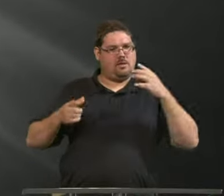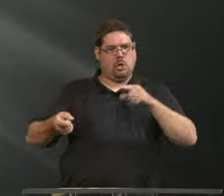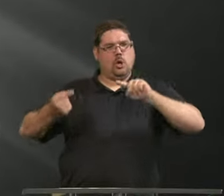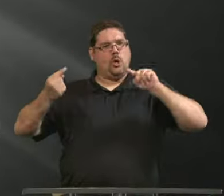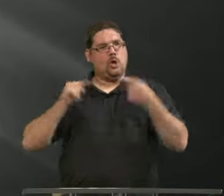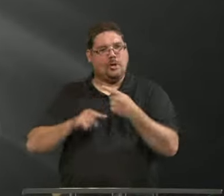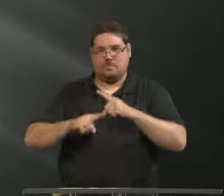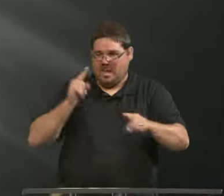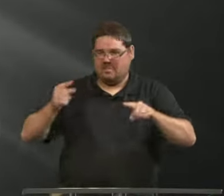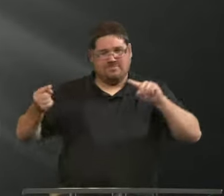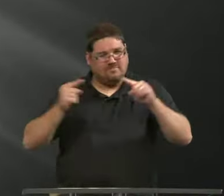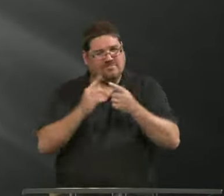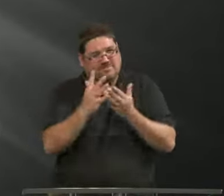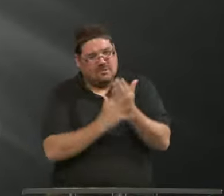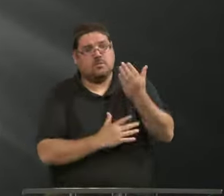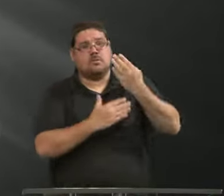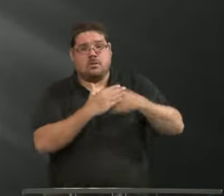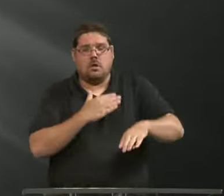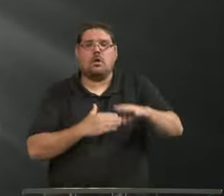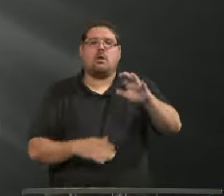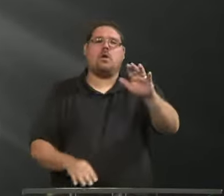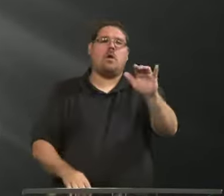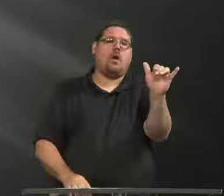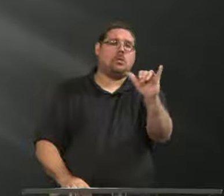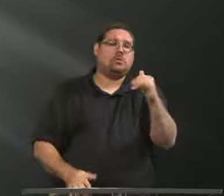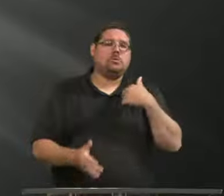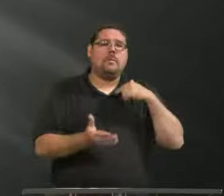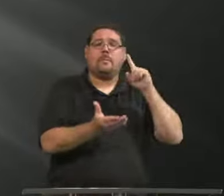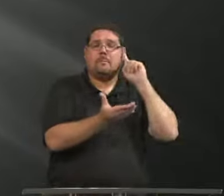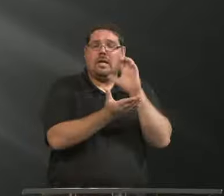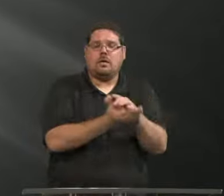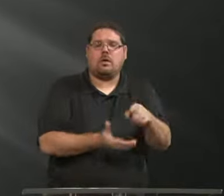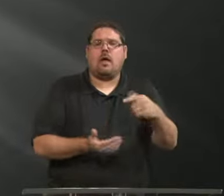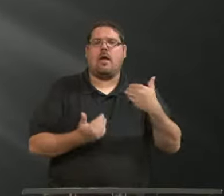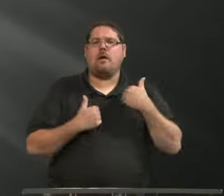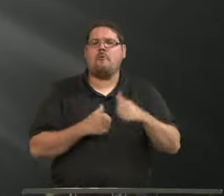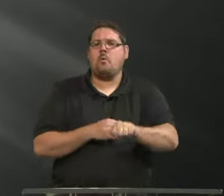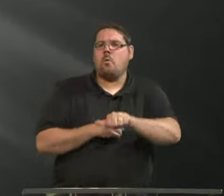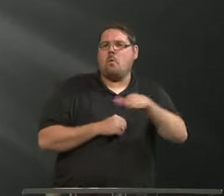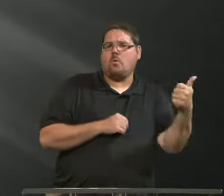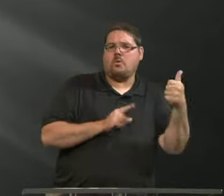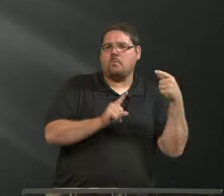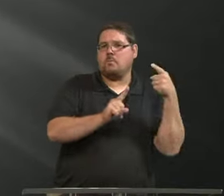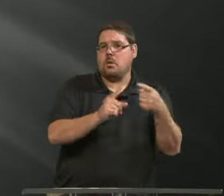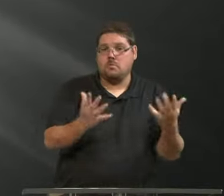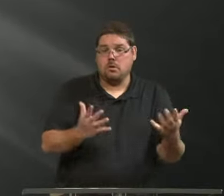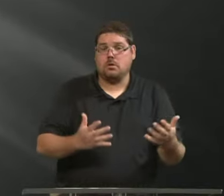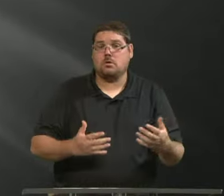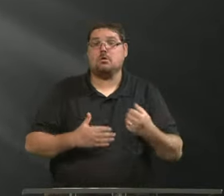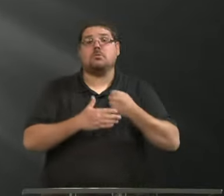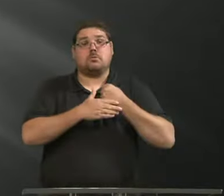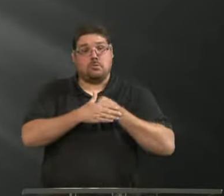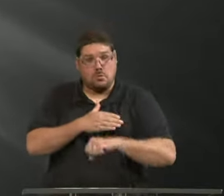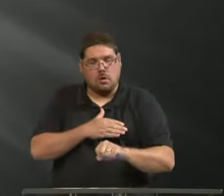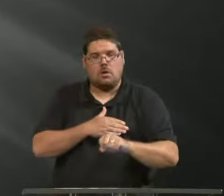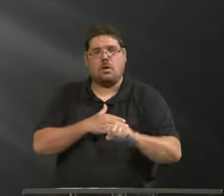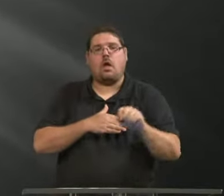emotional time and full of great pain, but I really supported her through all of that difficult time. But I think there's